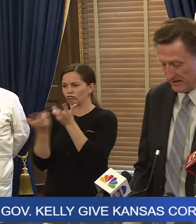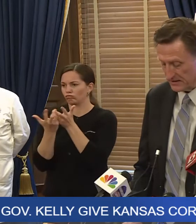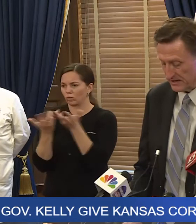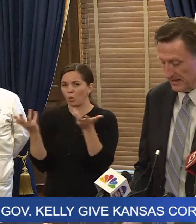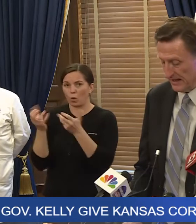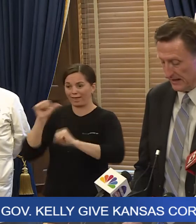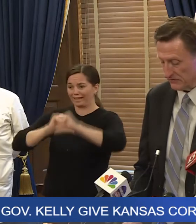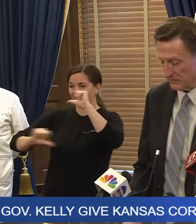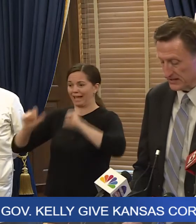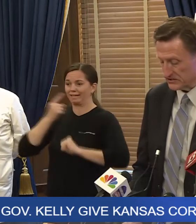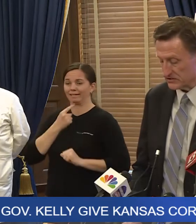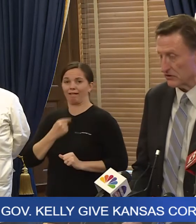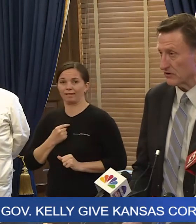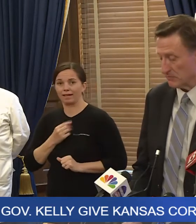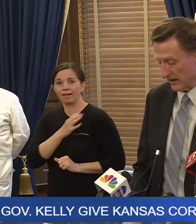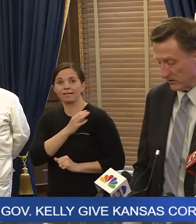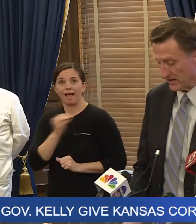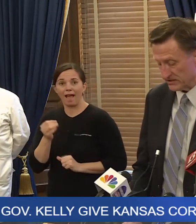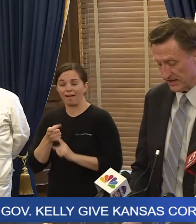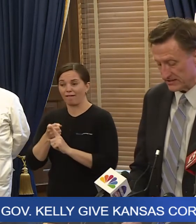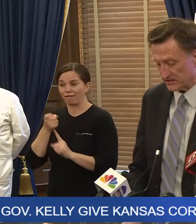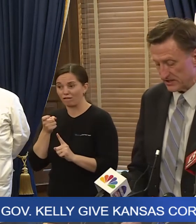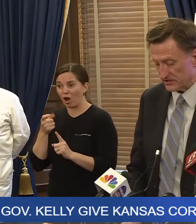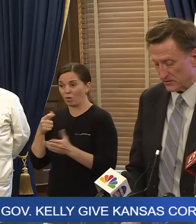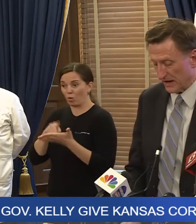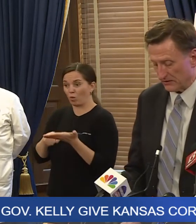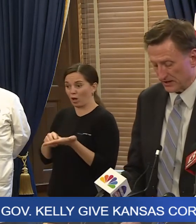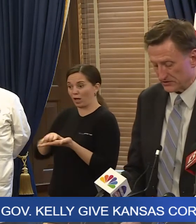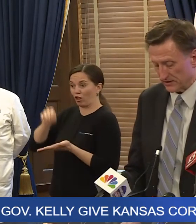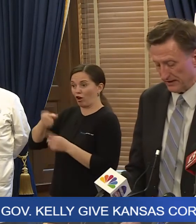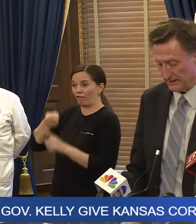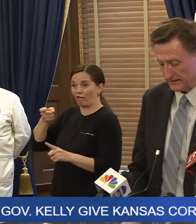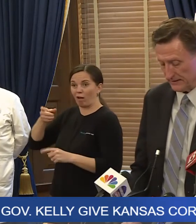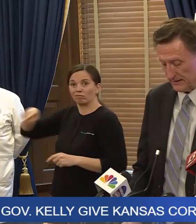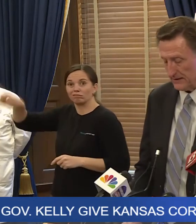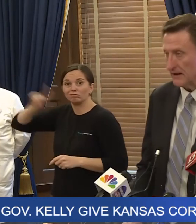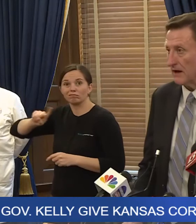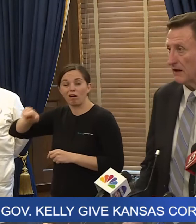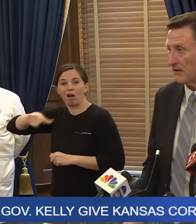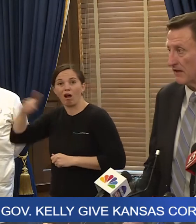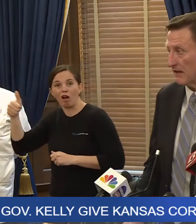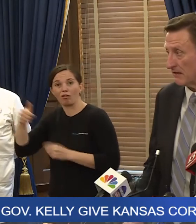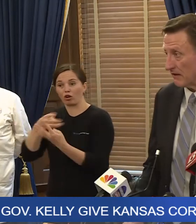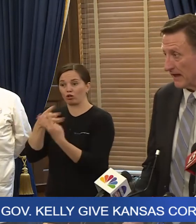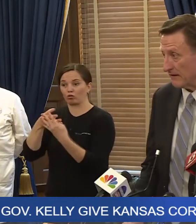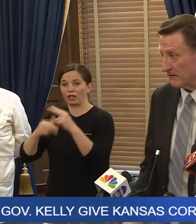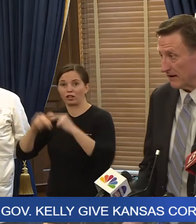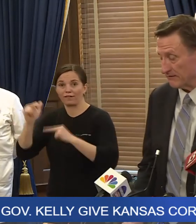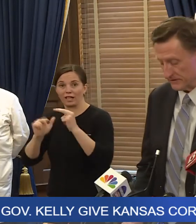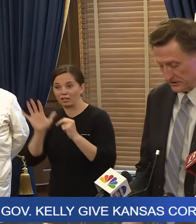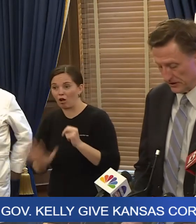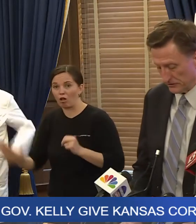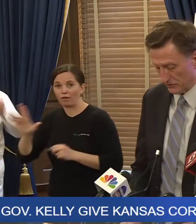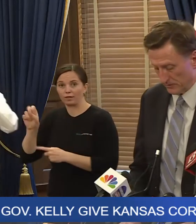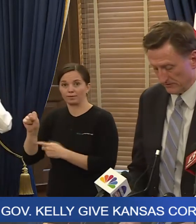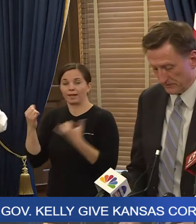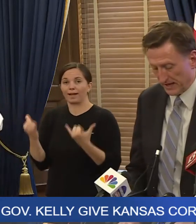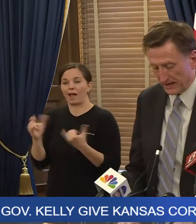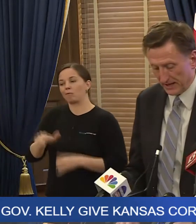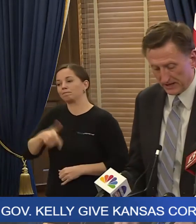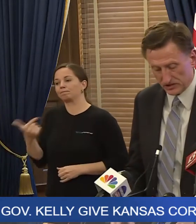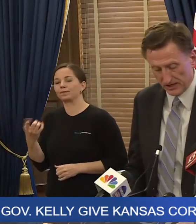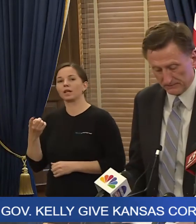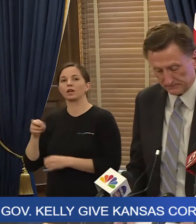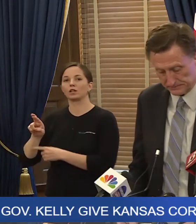about the virus and from lessons learned by corrections agencies throughout the country. I'll now hand off to Dr. Norman